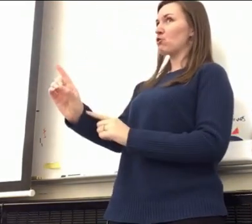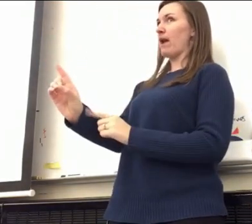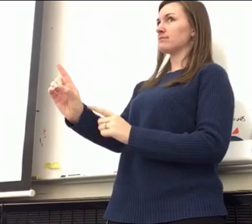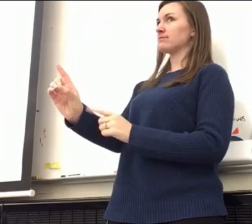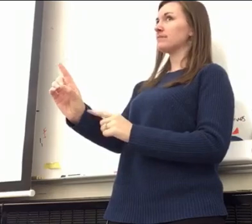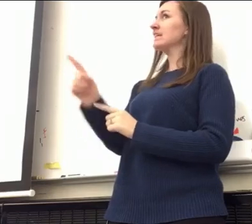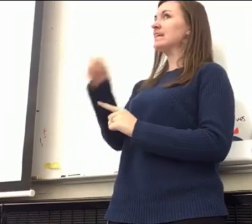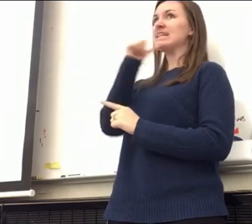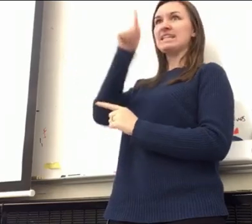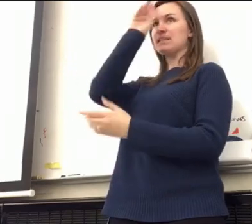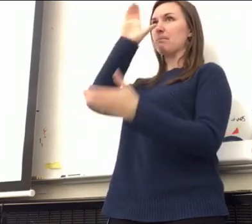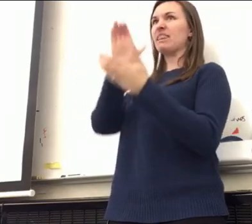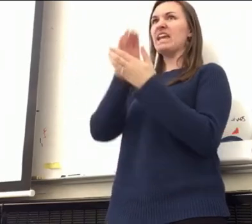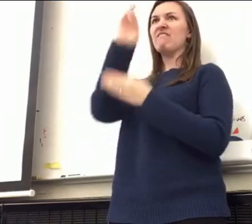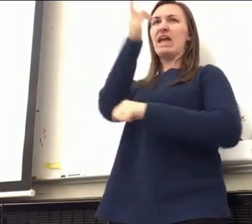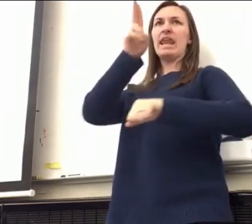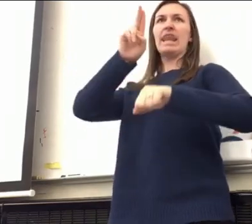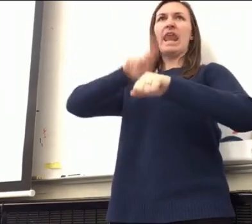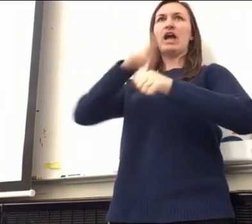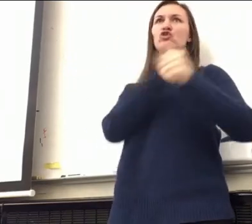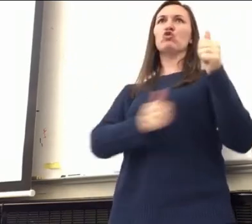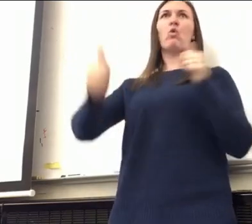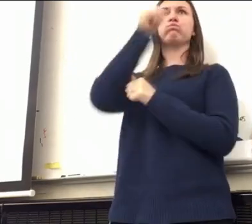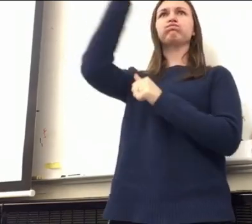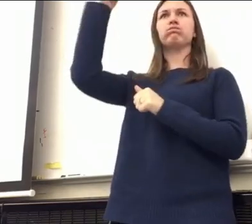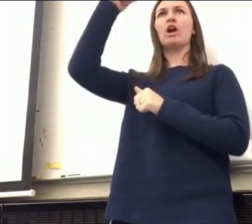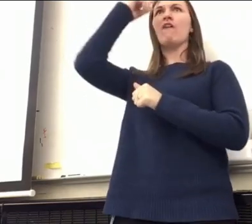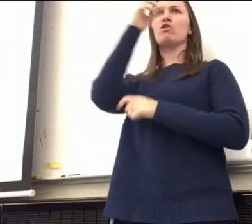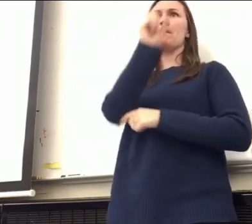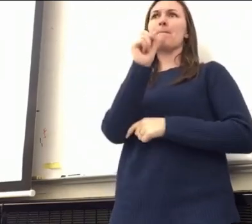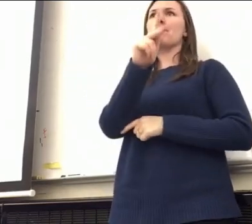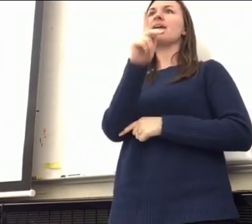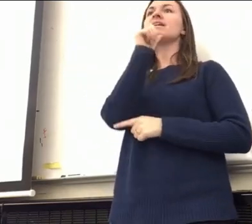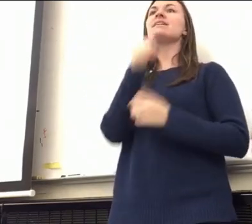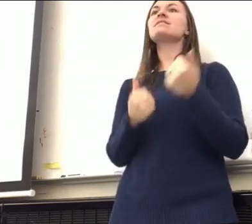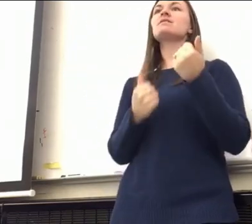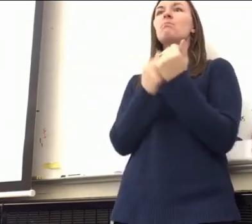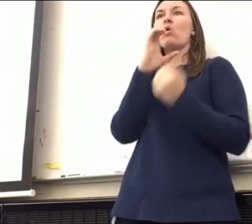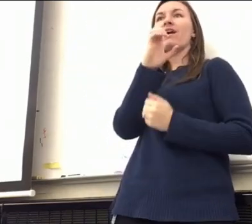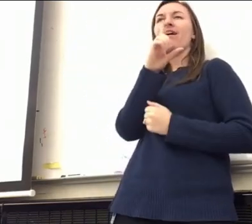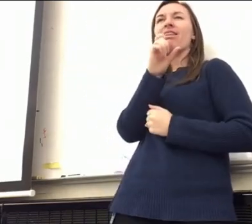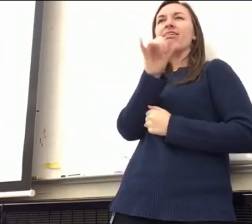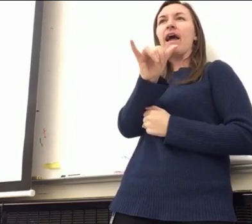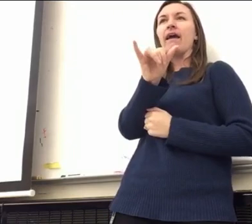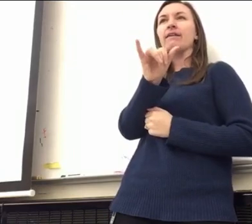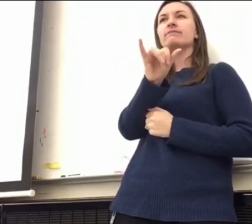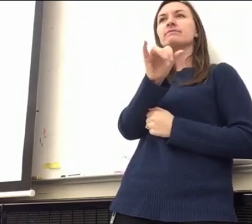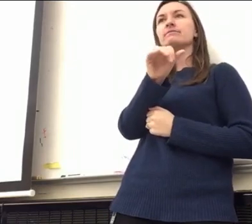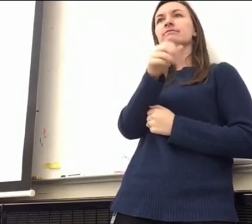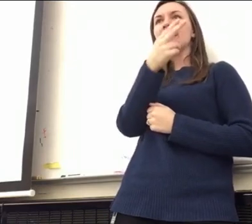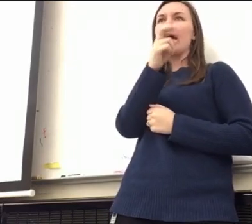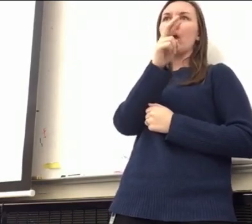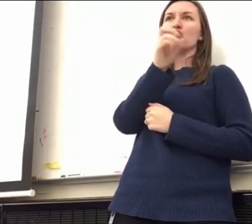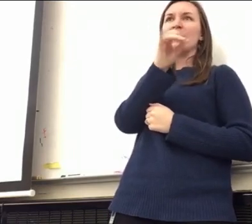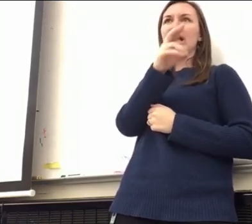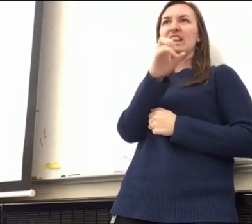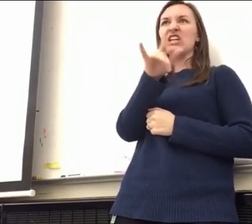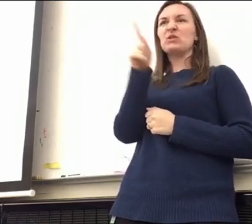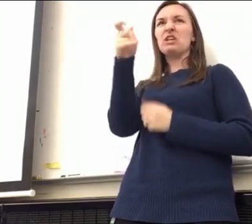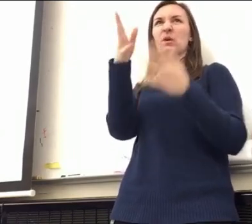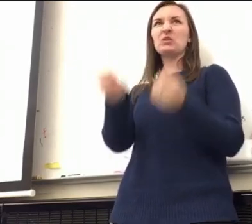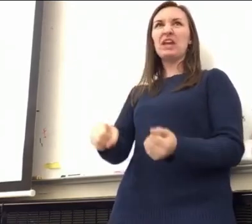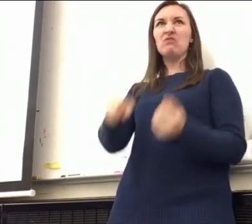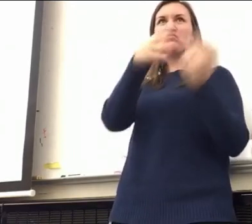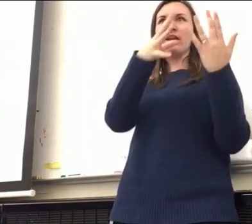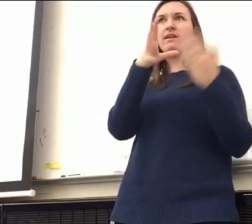He does not believe in this national bank. He does not believe in Henry Clay. He wants to get rid of it. Now, if you will star the